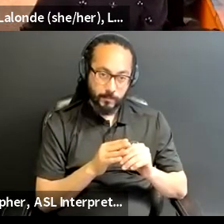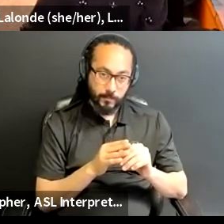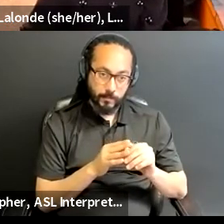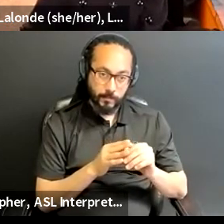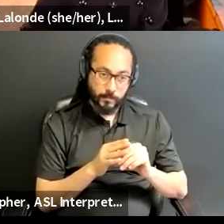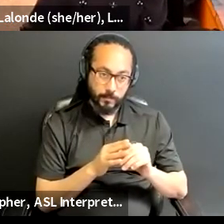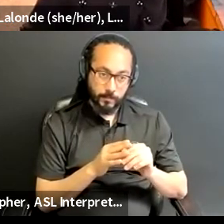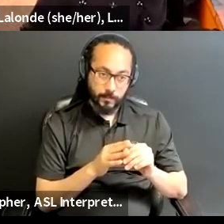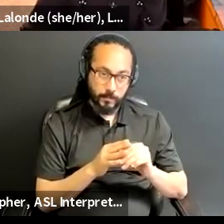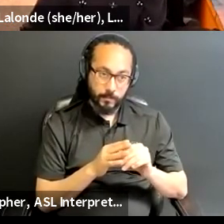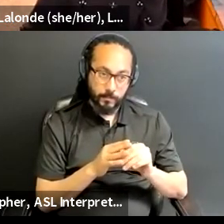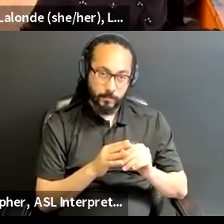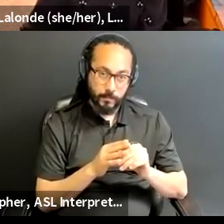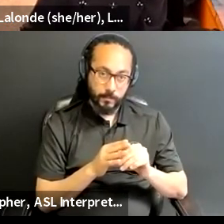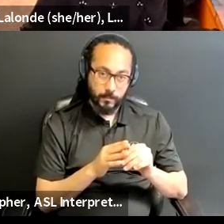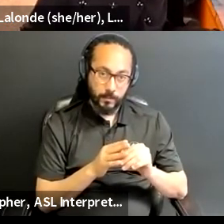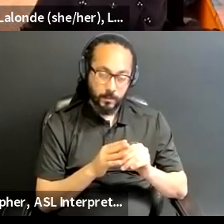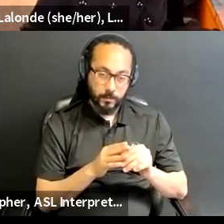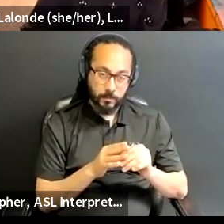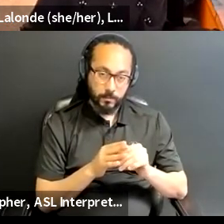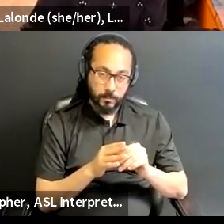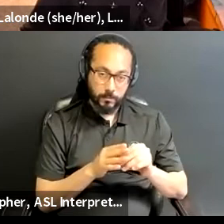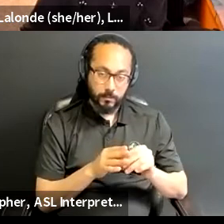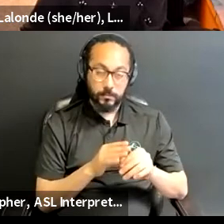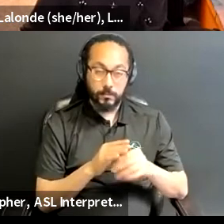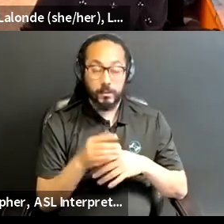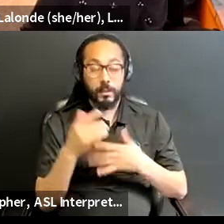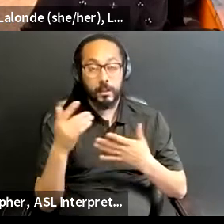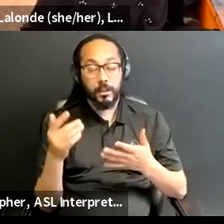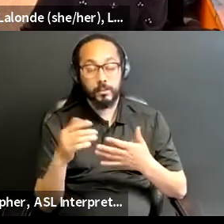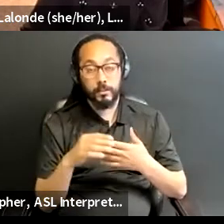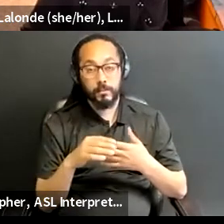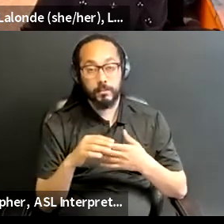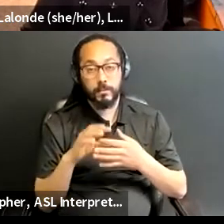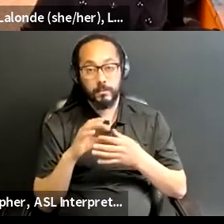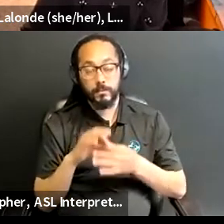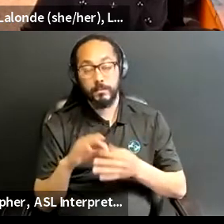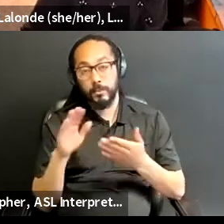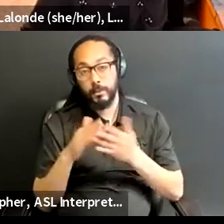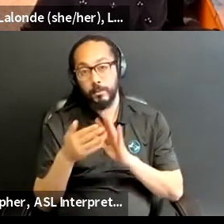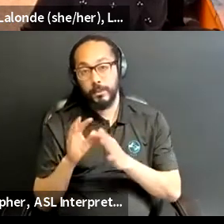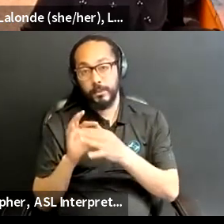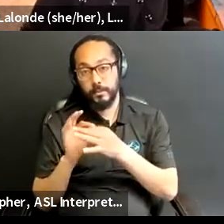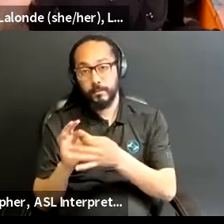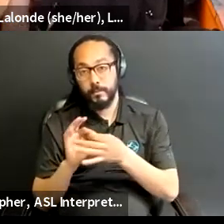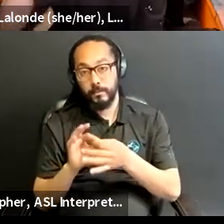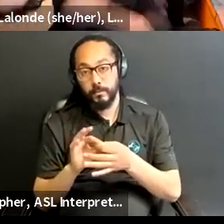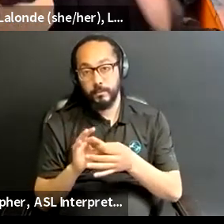of, or in the foundations of community engagement, really we need to be